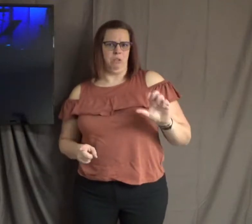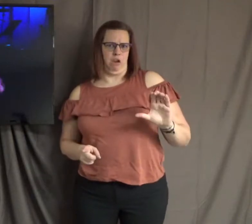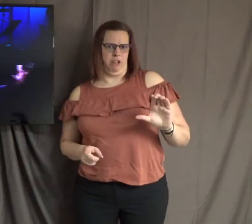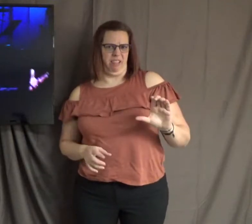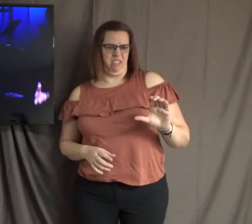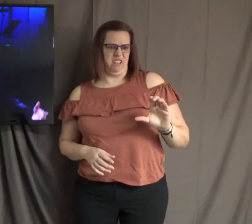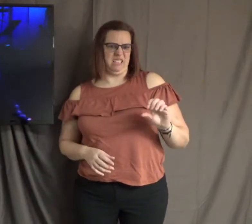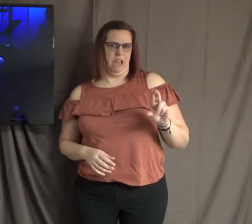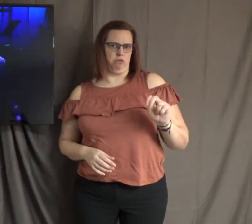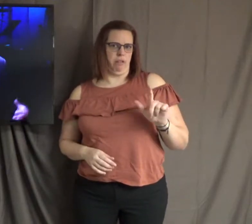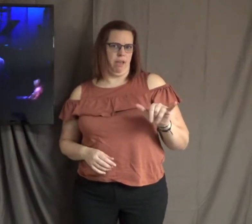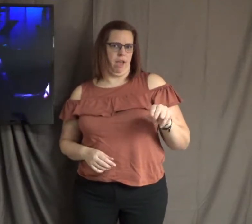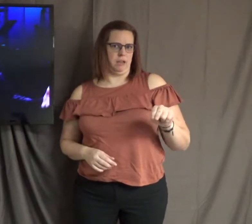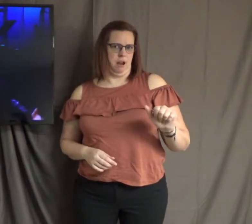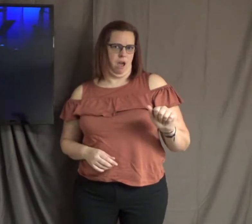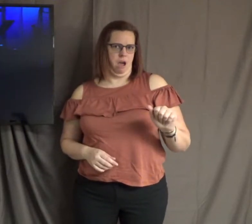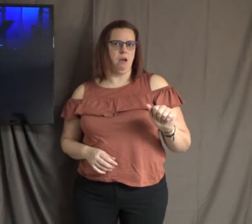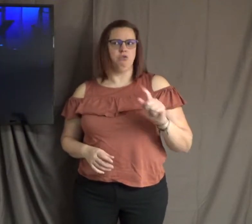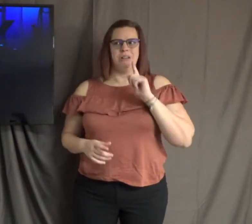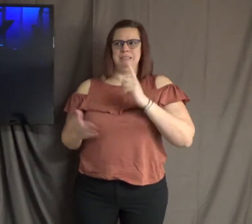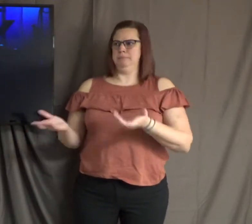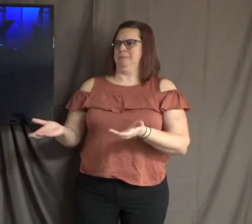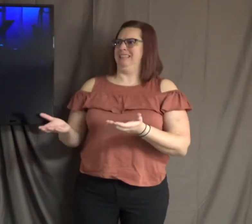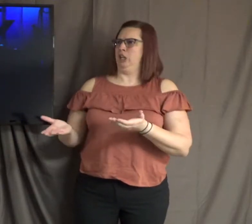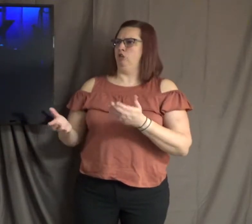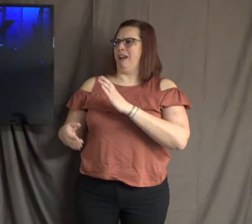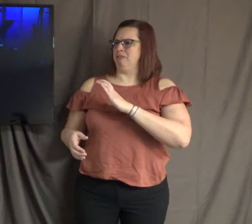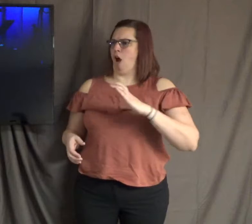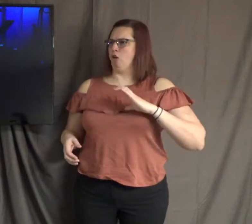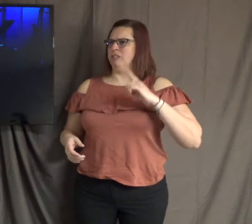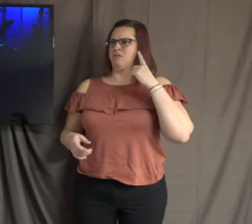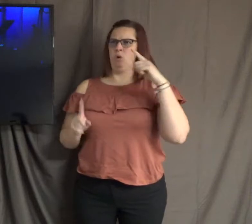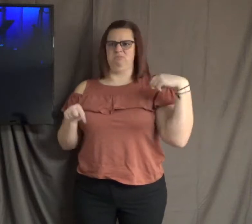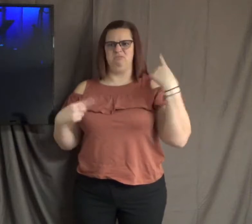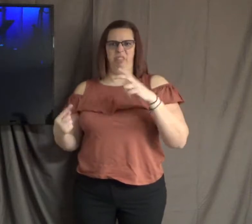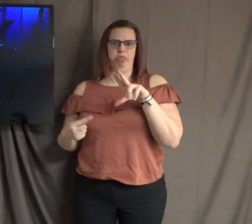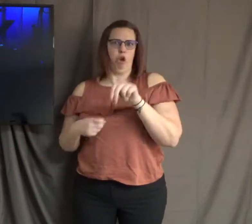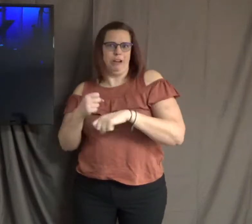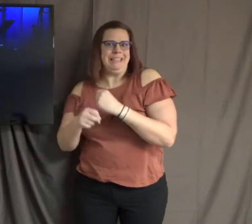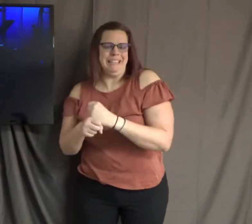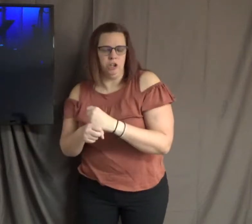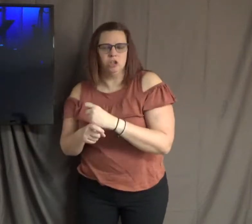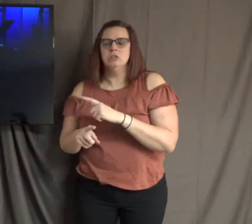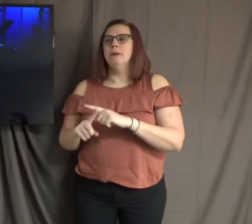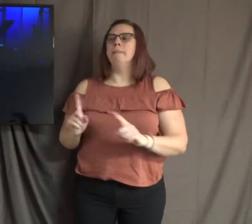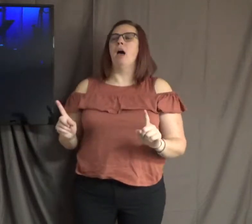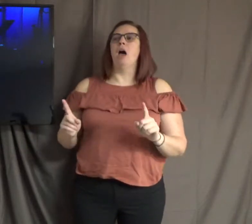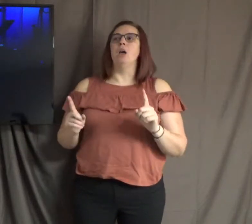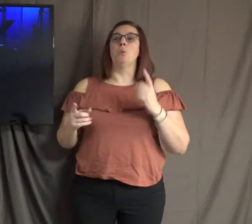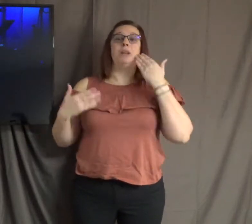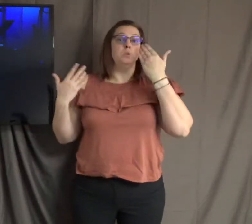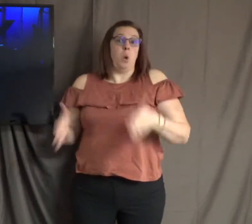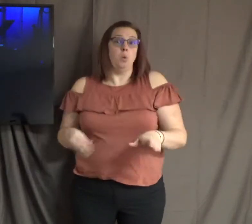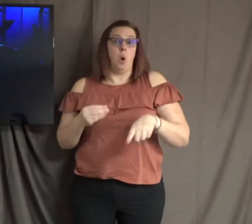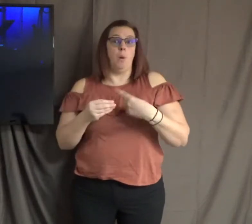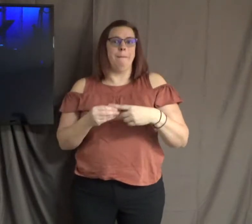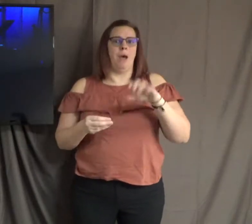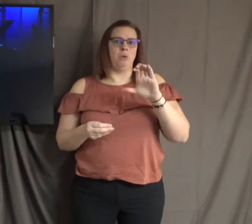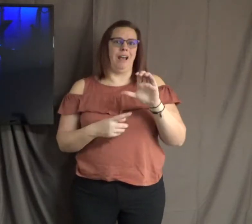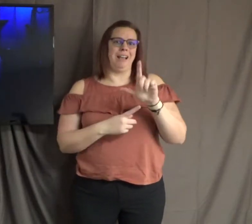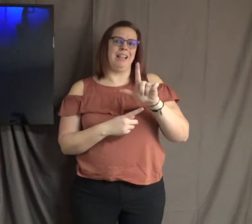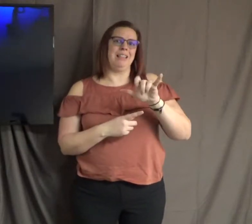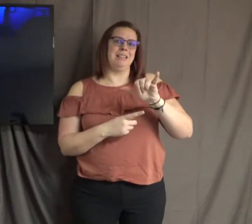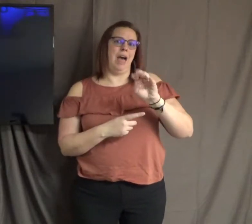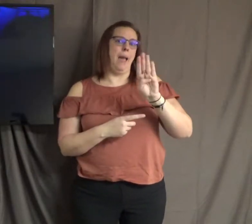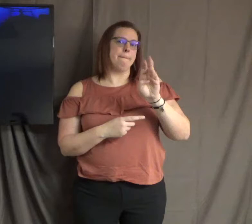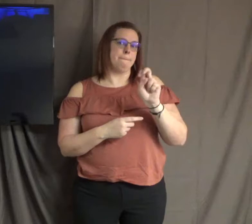a bit of an institution today. He's been a congressperson for 30 years. But what a lot of people don't know about Clyburn is that he ran for